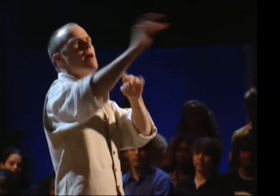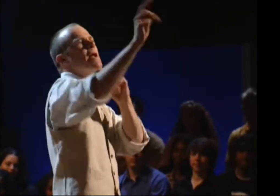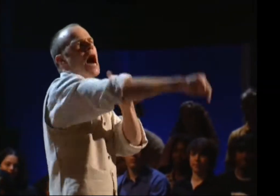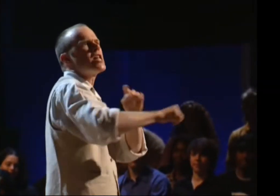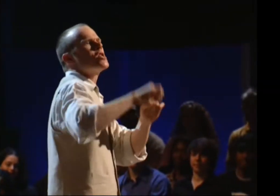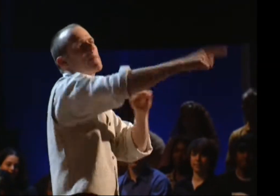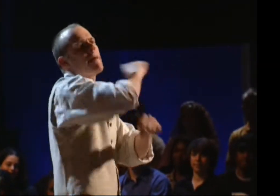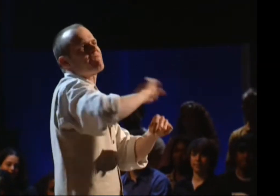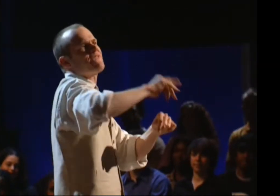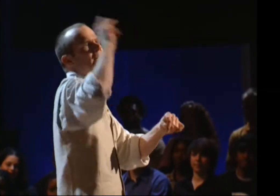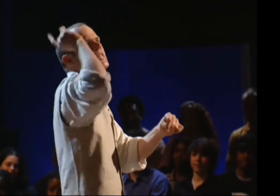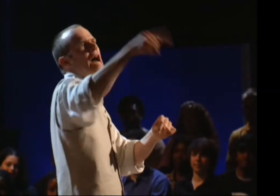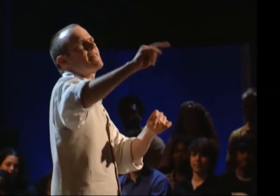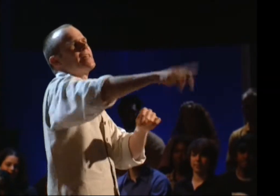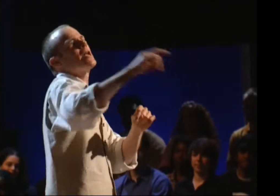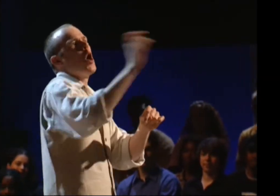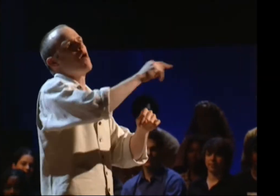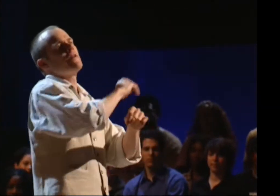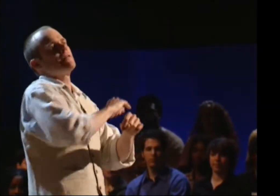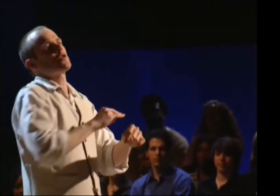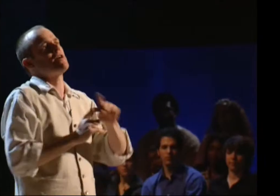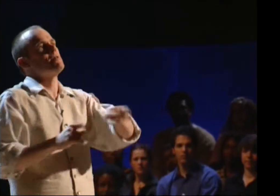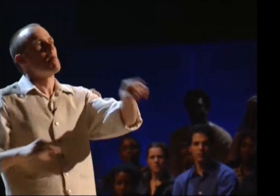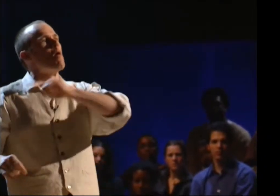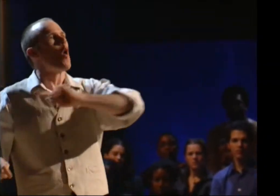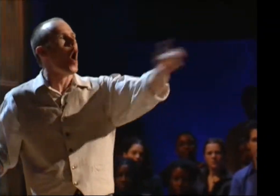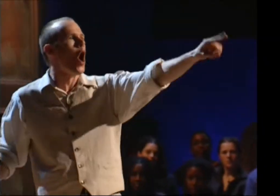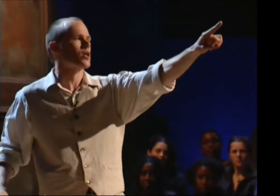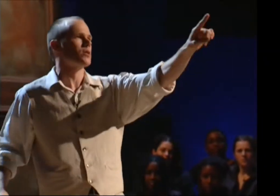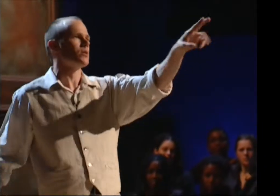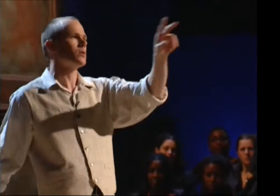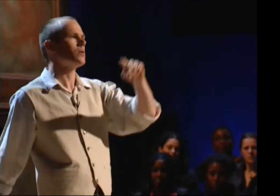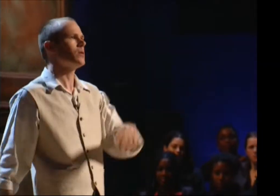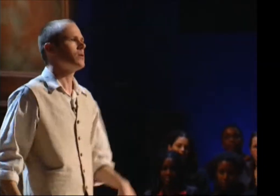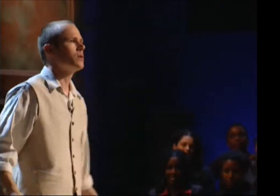not, don't find none, for them, no board."